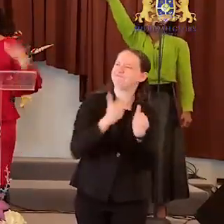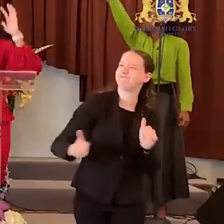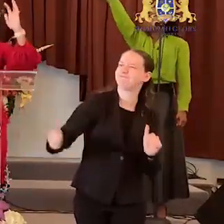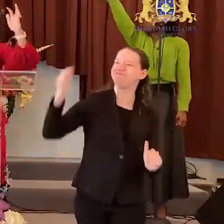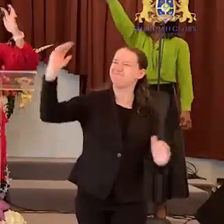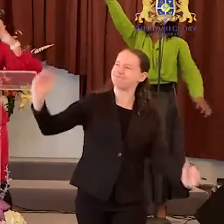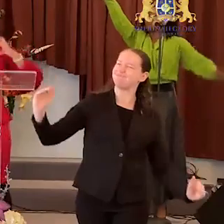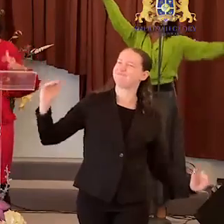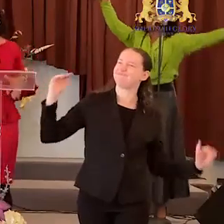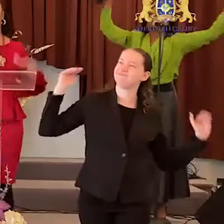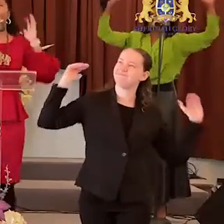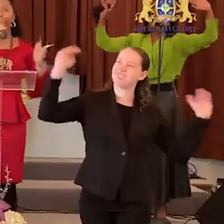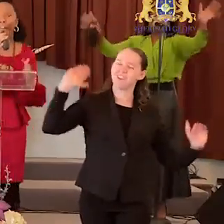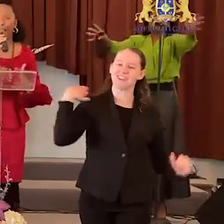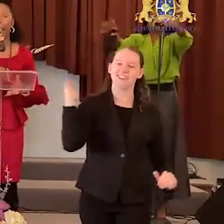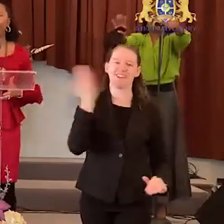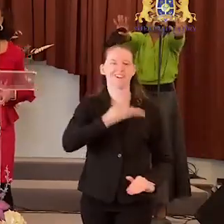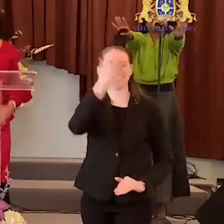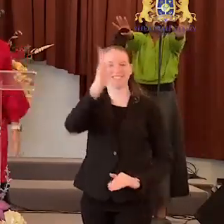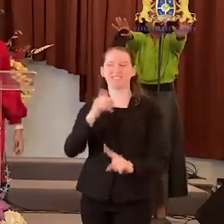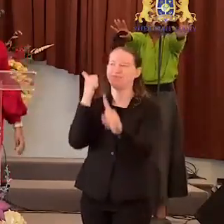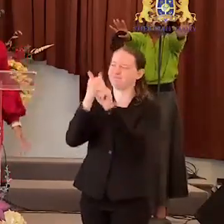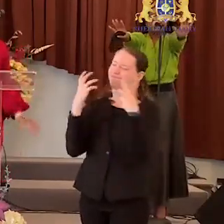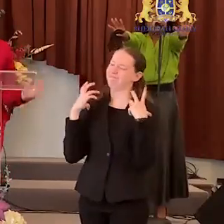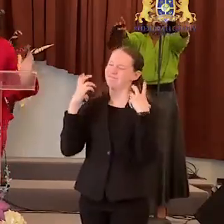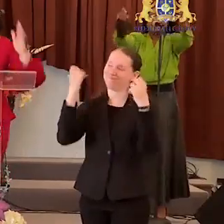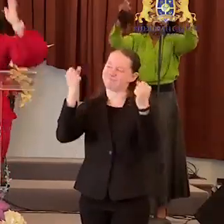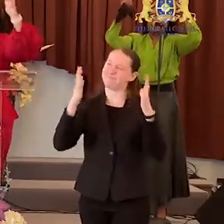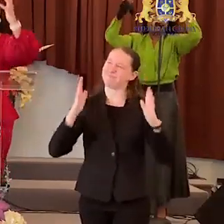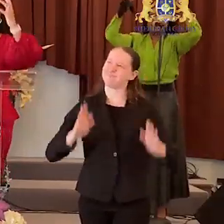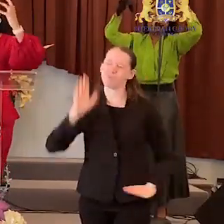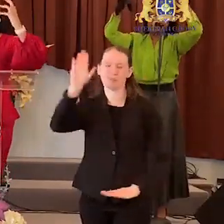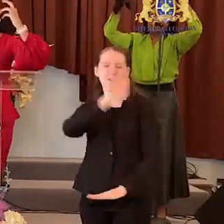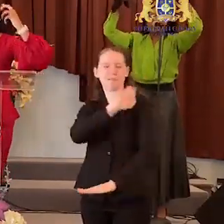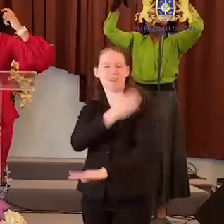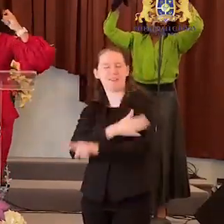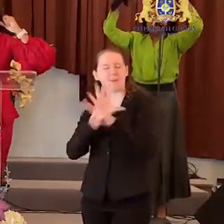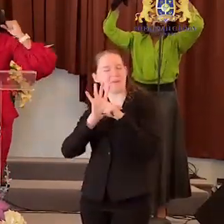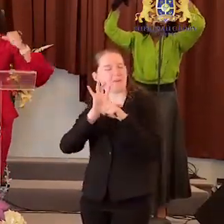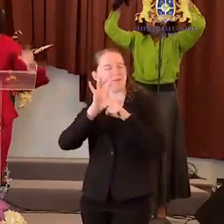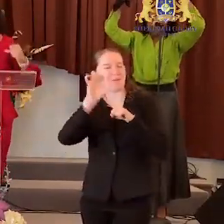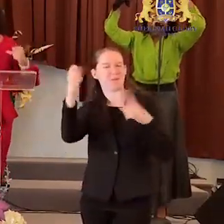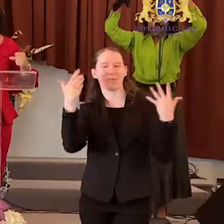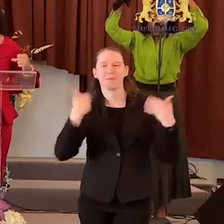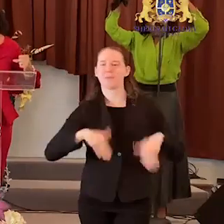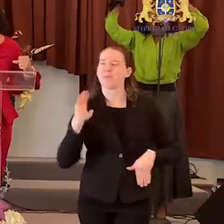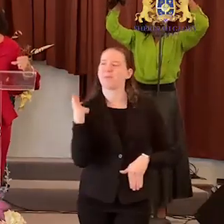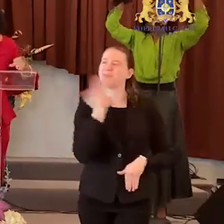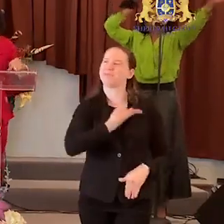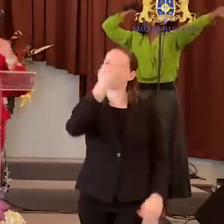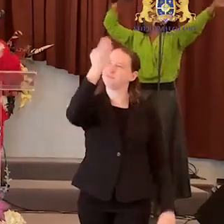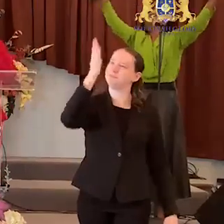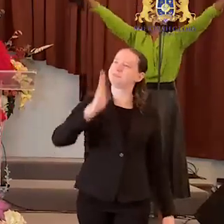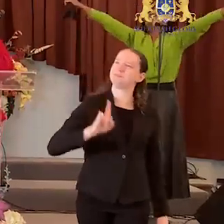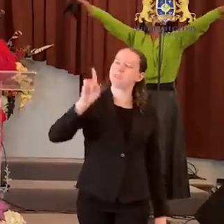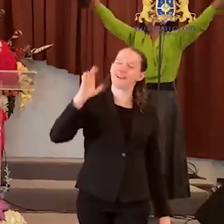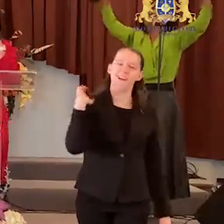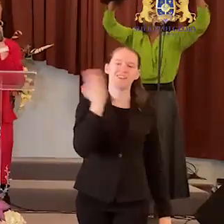any other. Our God is healer. Awesome in power. Our